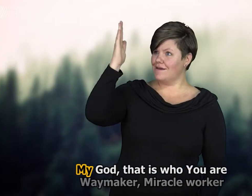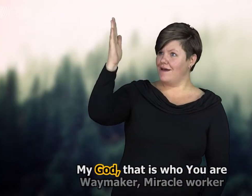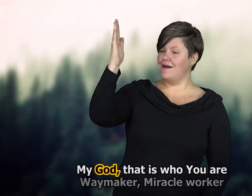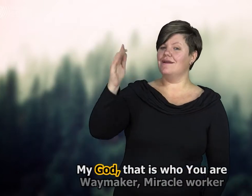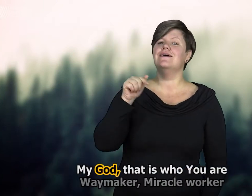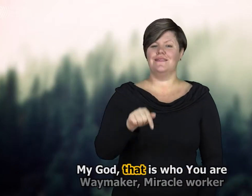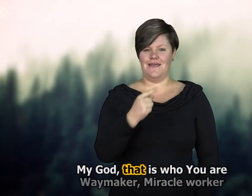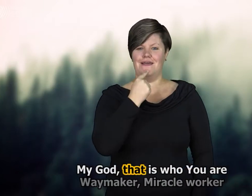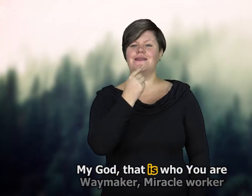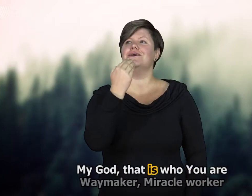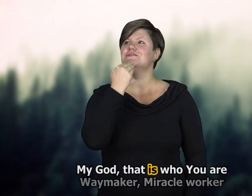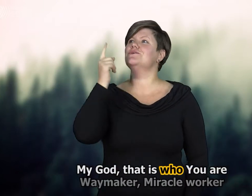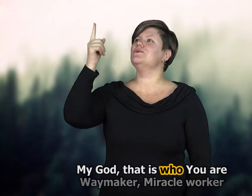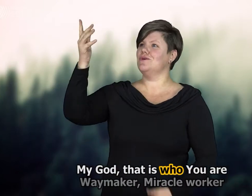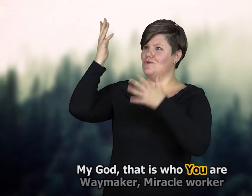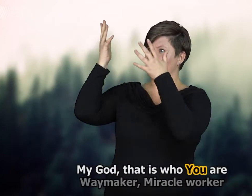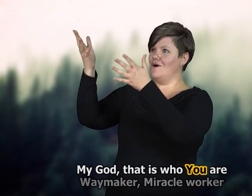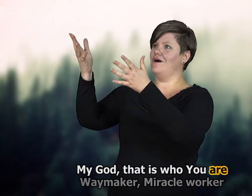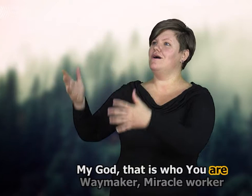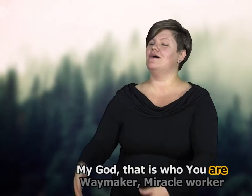God, that is who you are